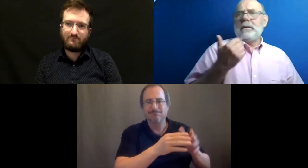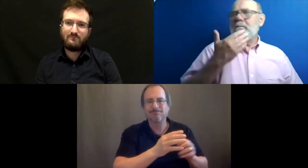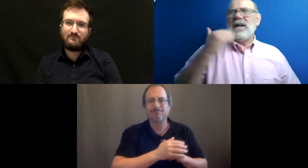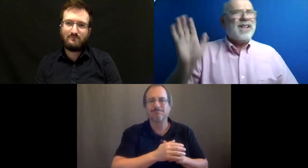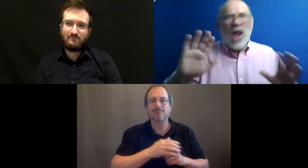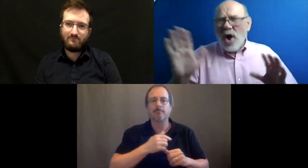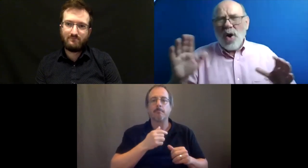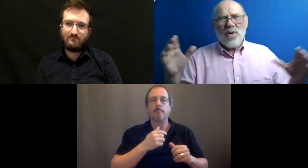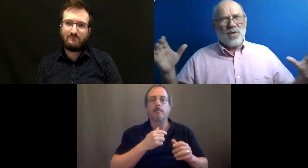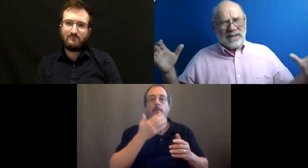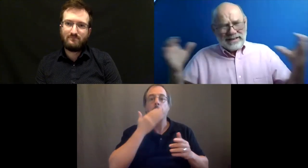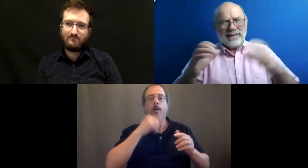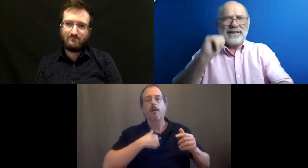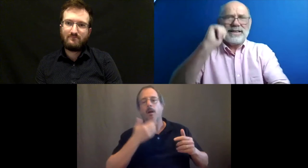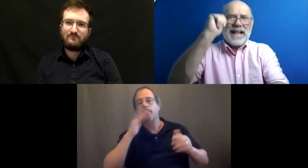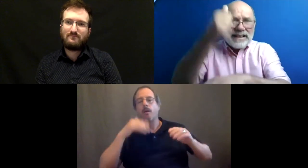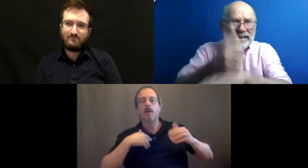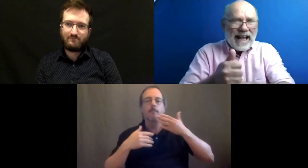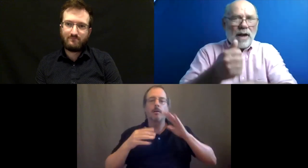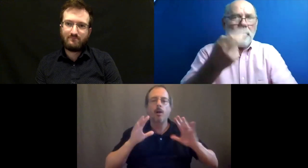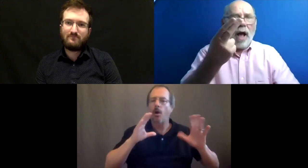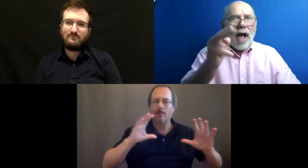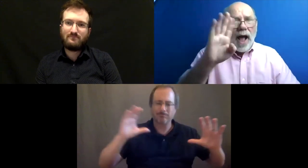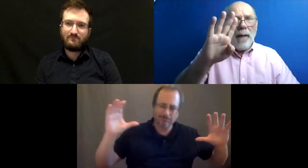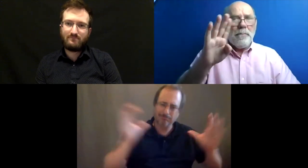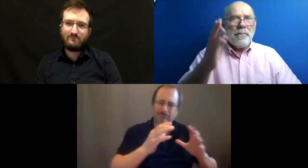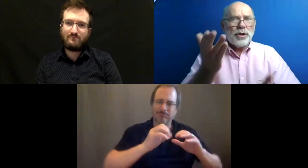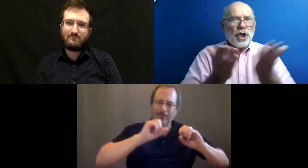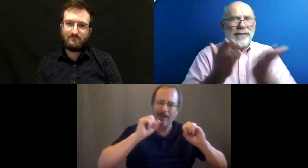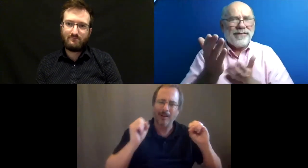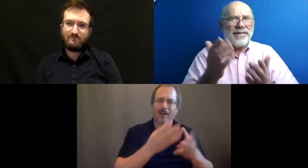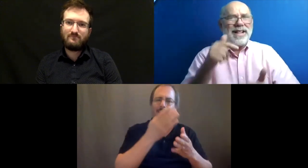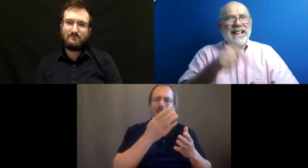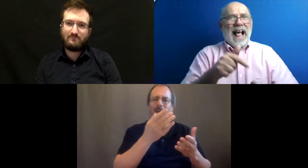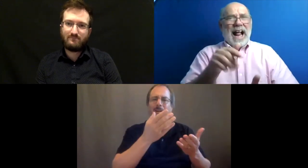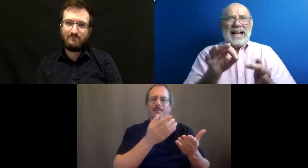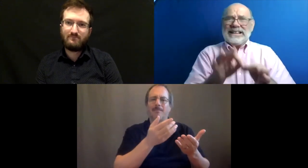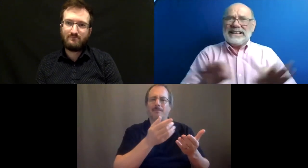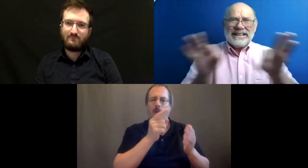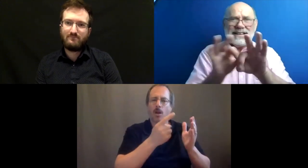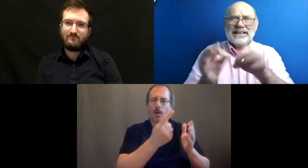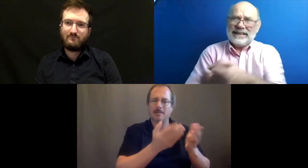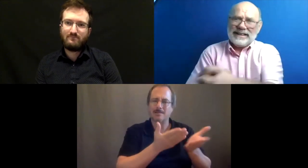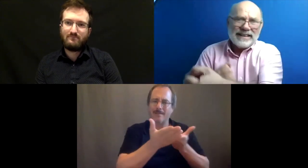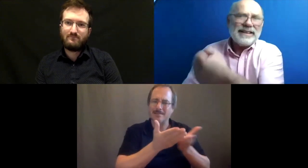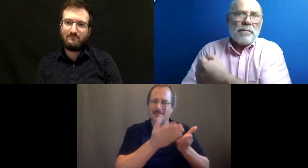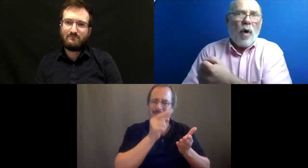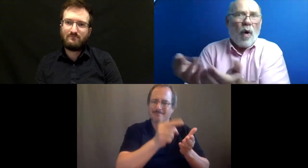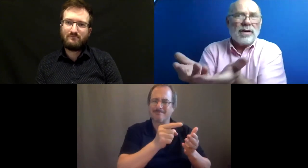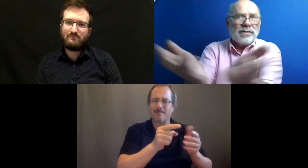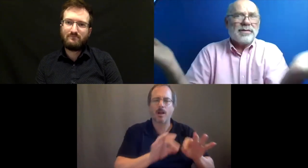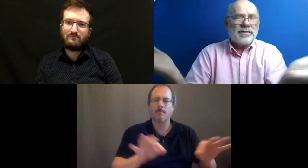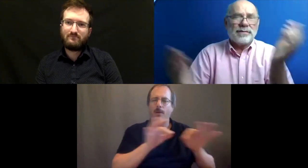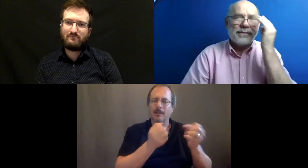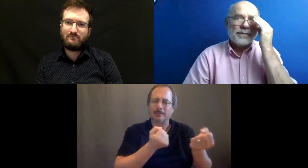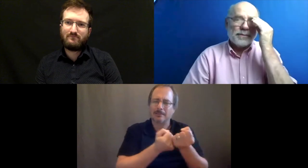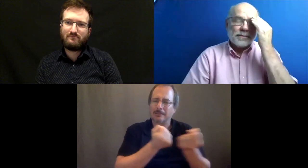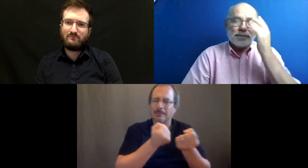monies and not think that one is superior to the other. As was previously mentioned, a centralized hub to